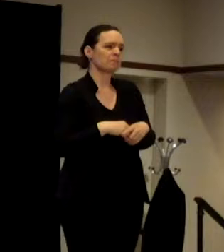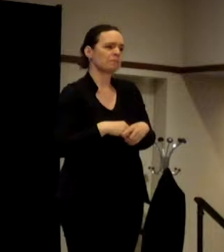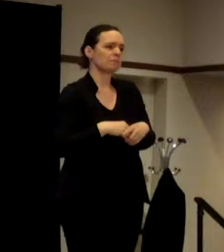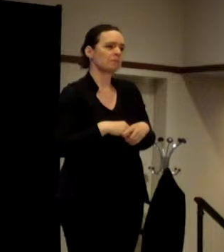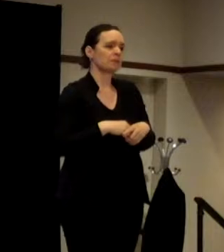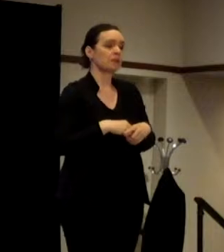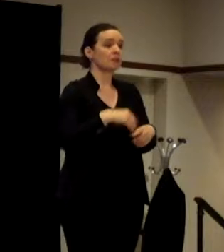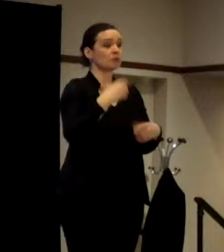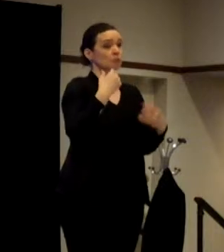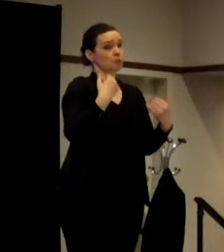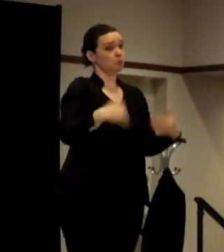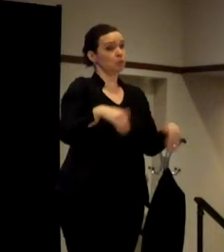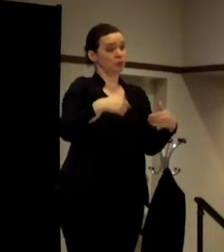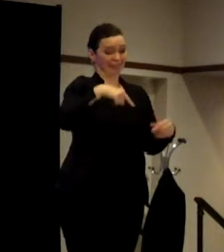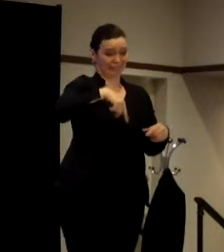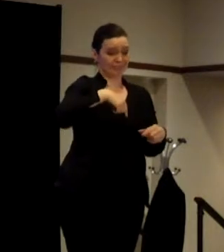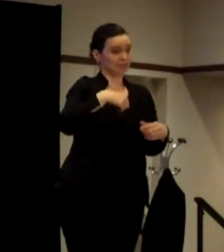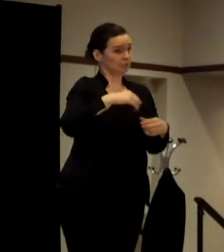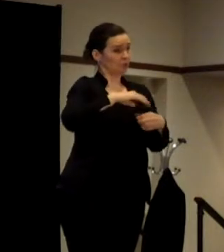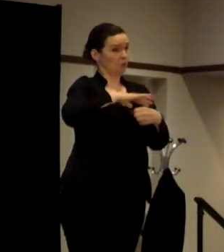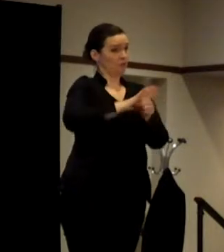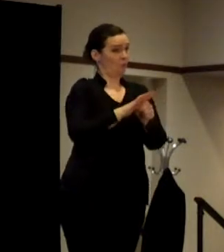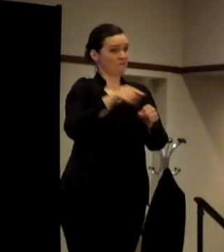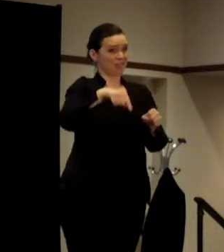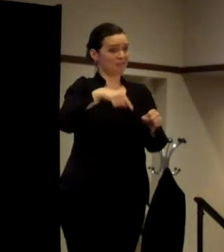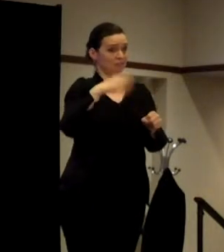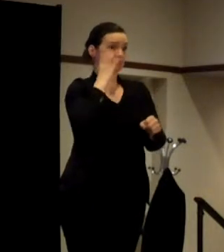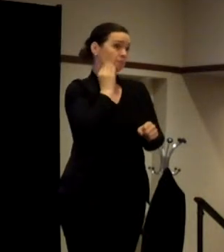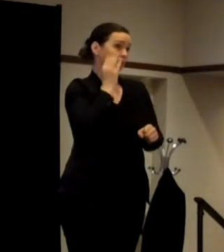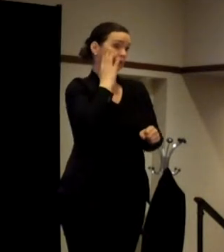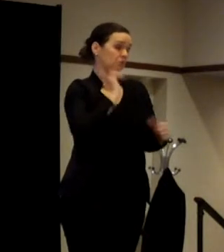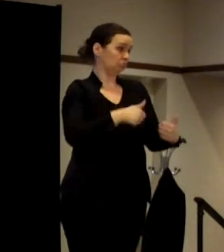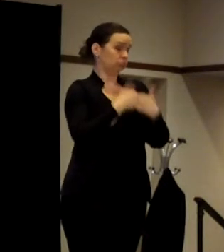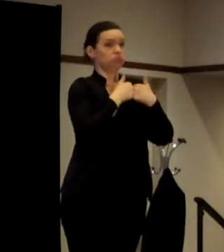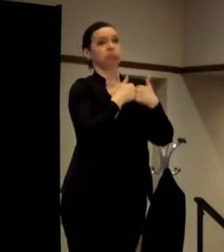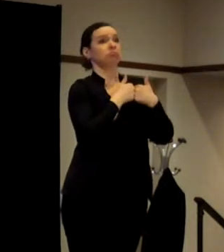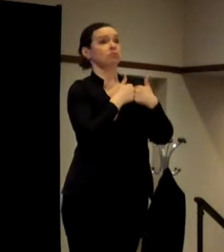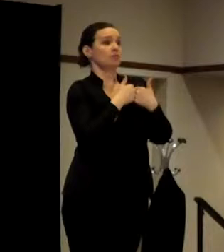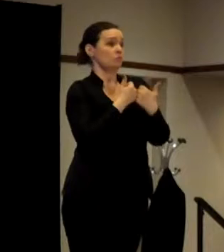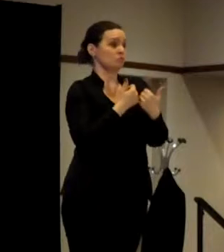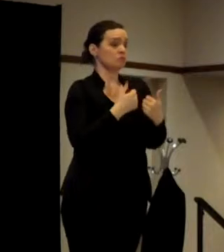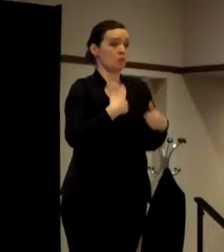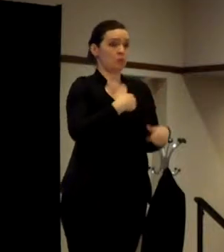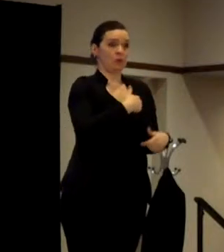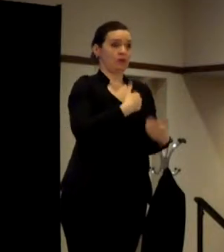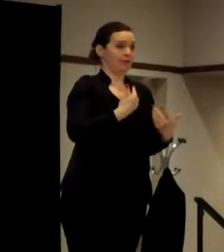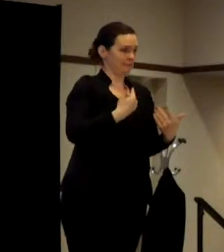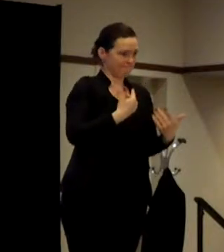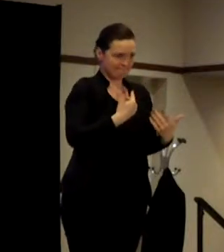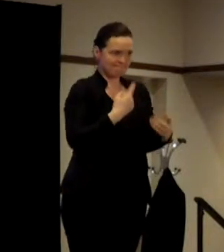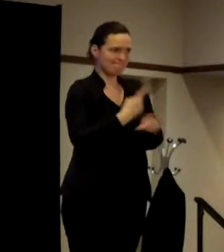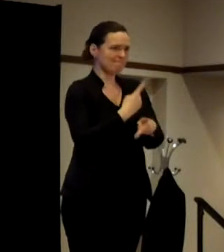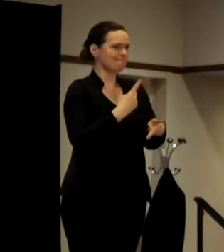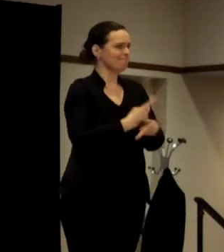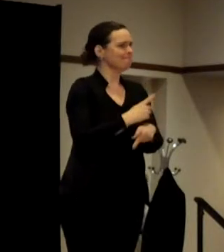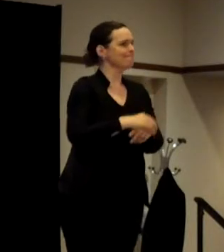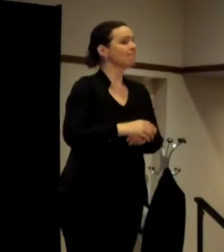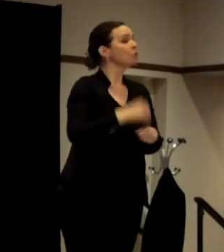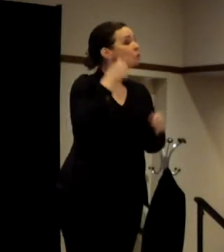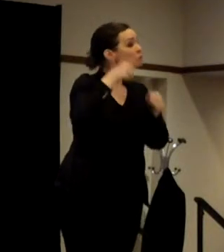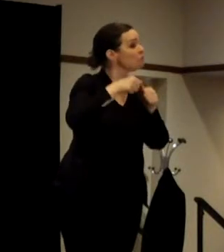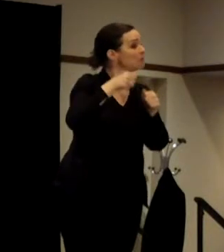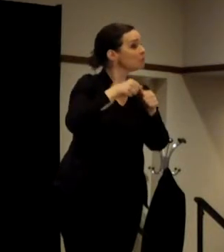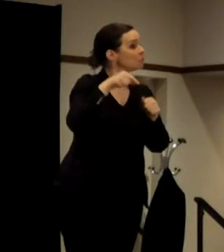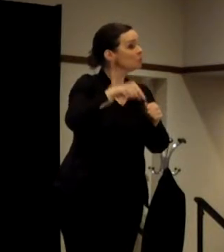it. But the next phase of the pandemic is recovery, and it will allow us to reactivate our